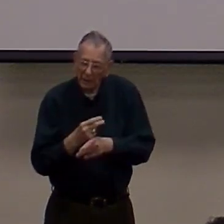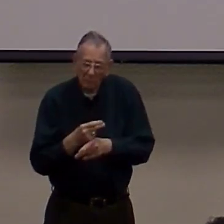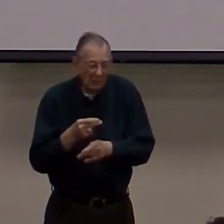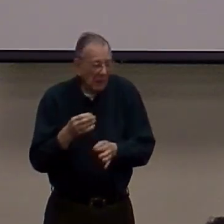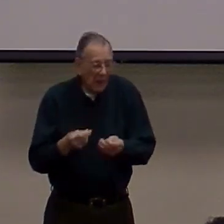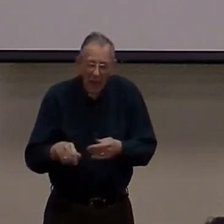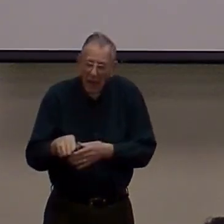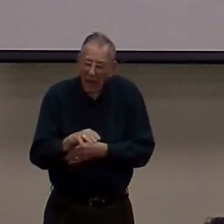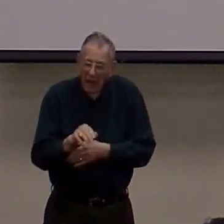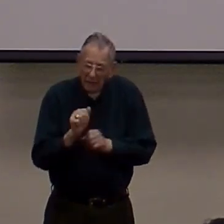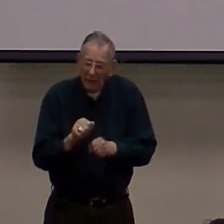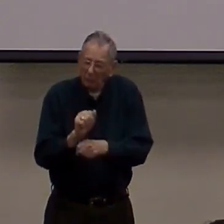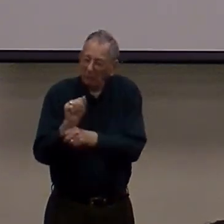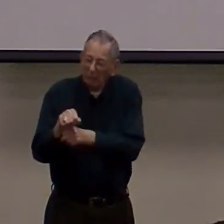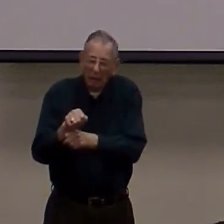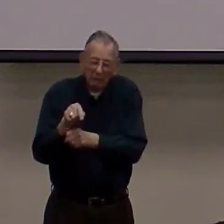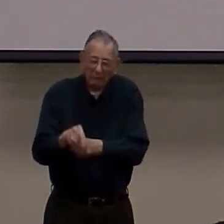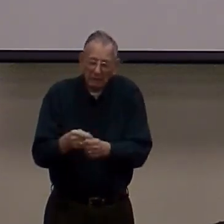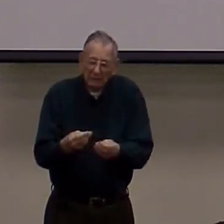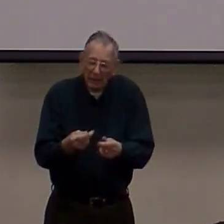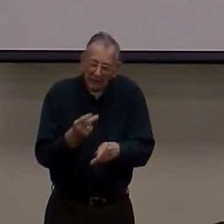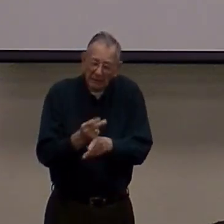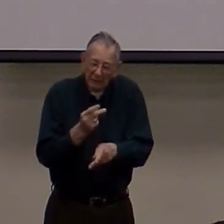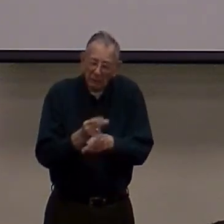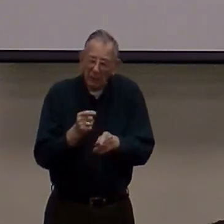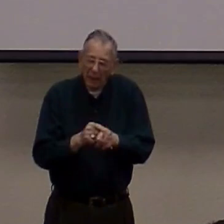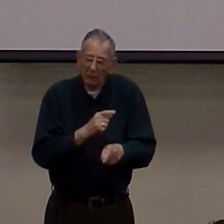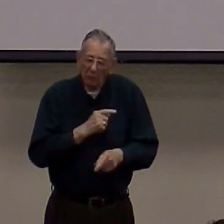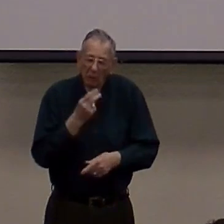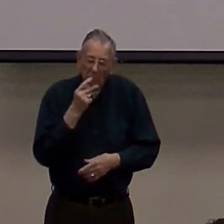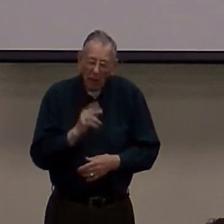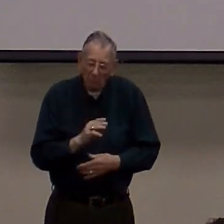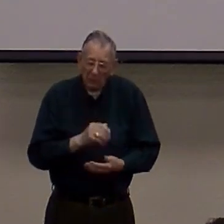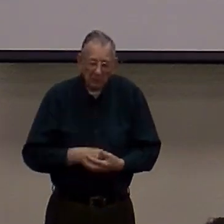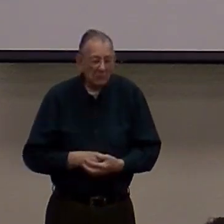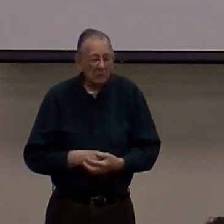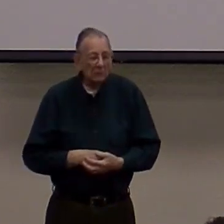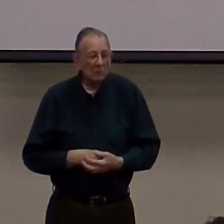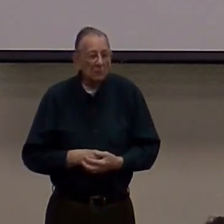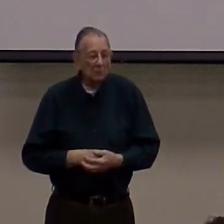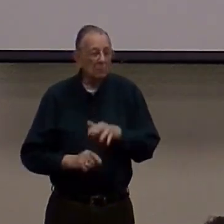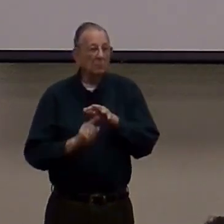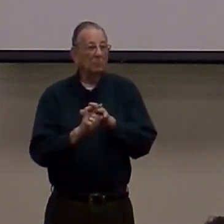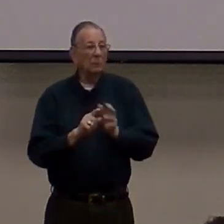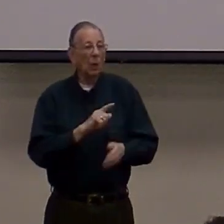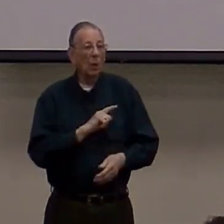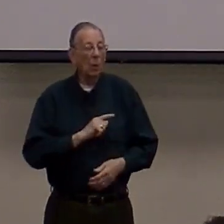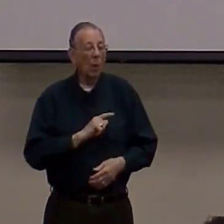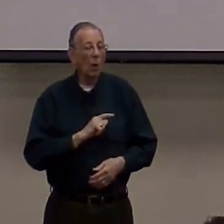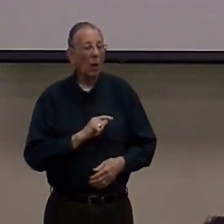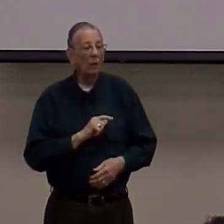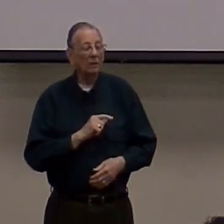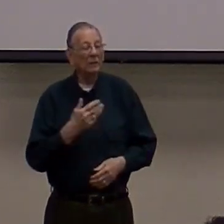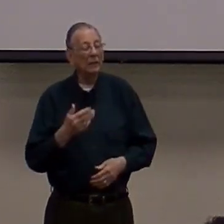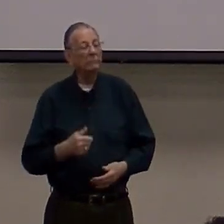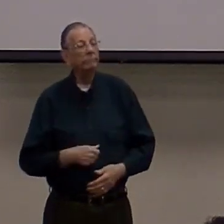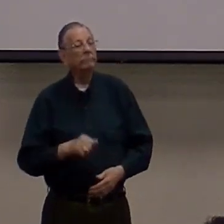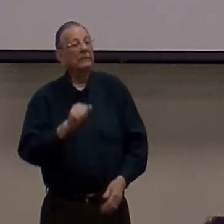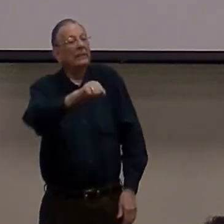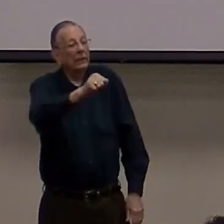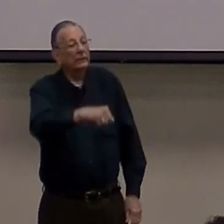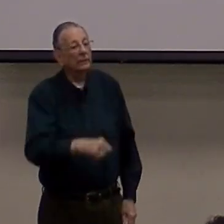Are we going to be able to conquer this land and keep it like the Lord promised? And the appearance of the Lord, in essence, said,